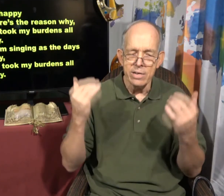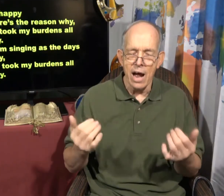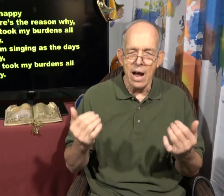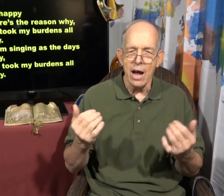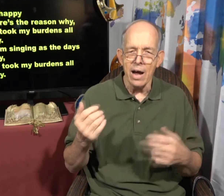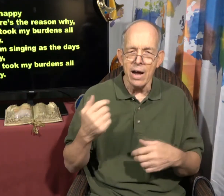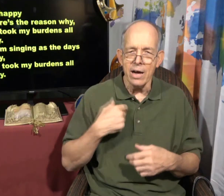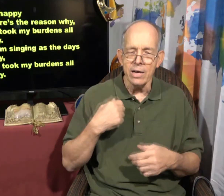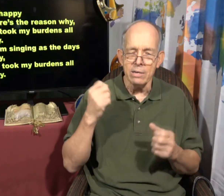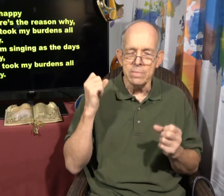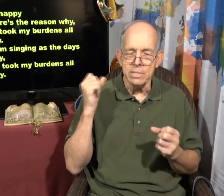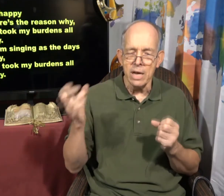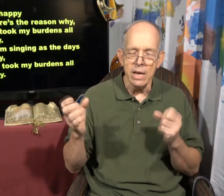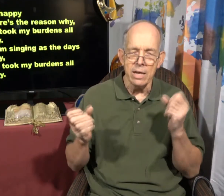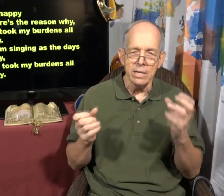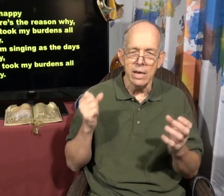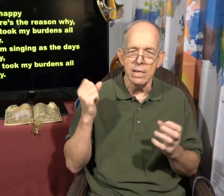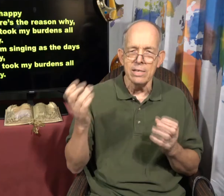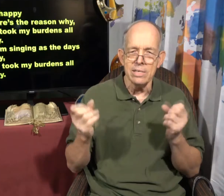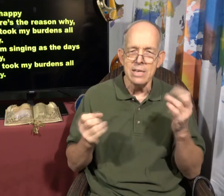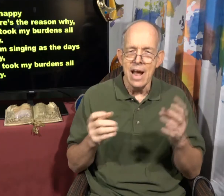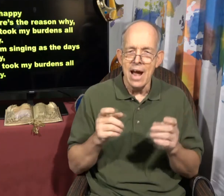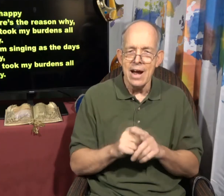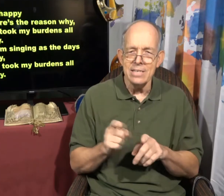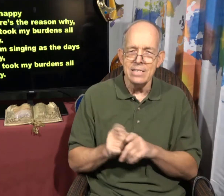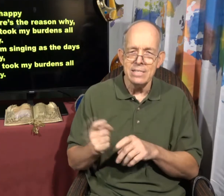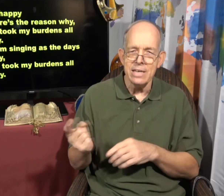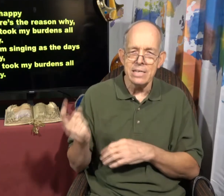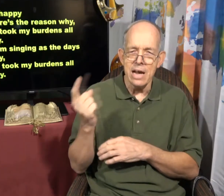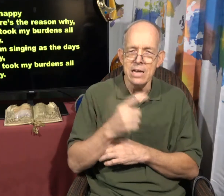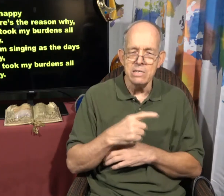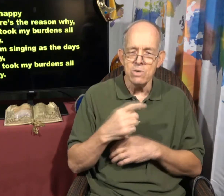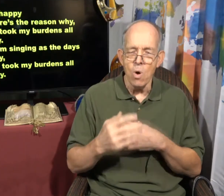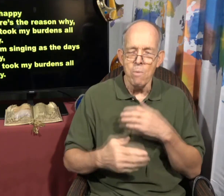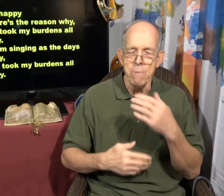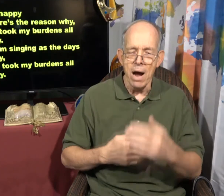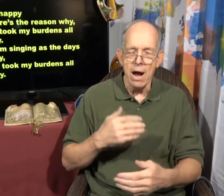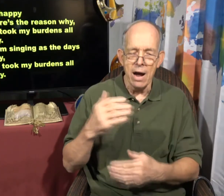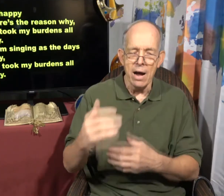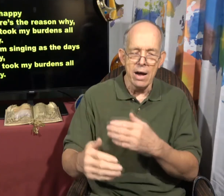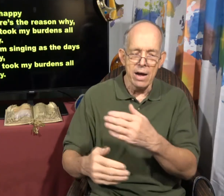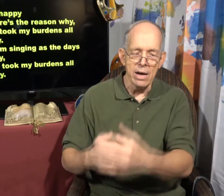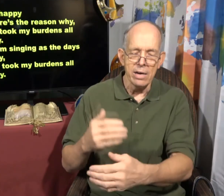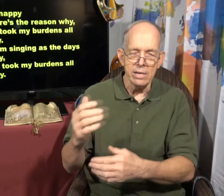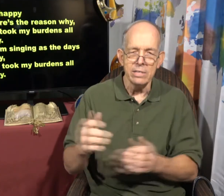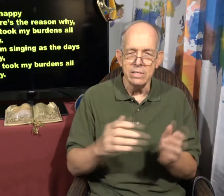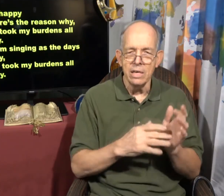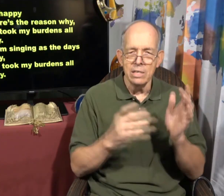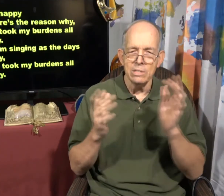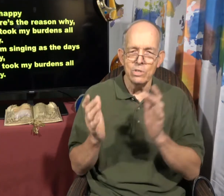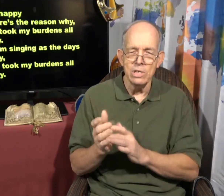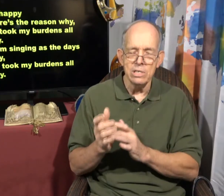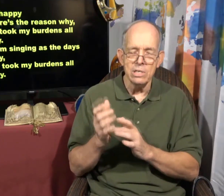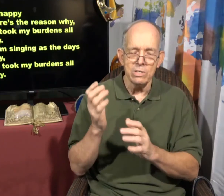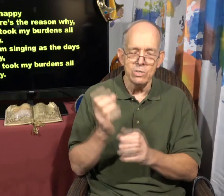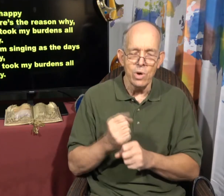my burden all away. Now I'm saying,